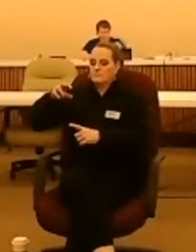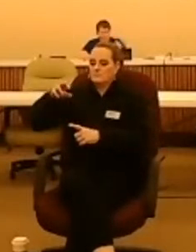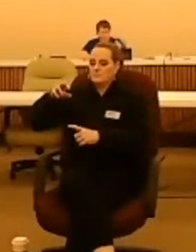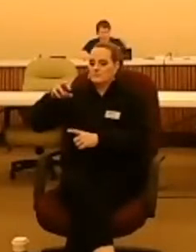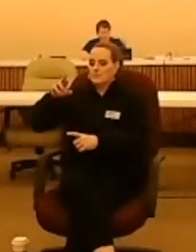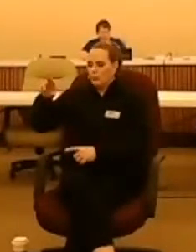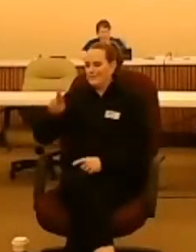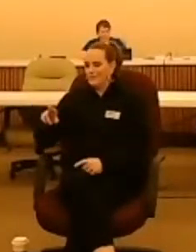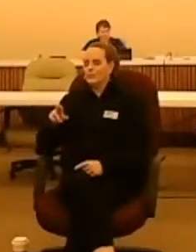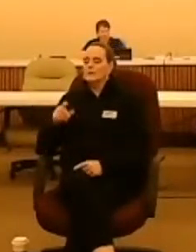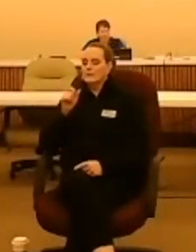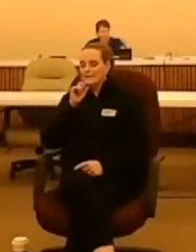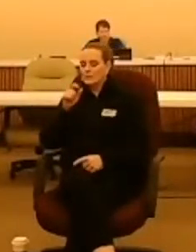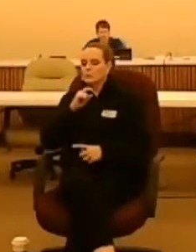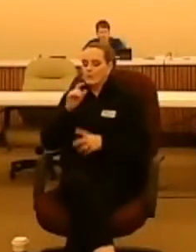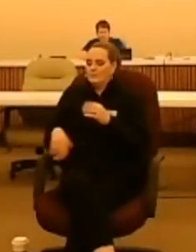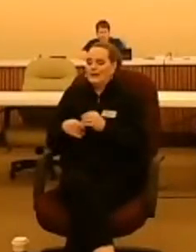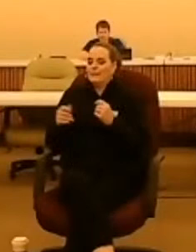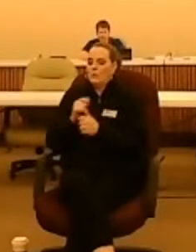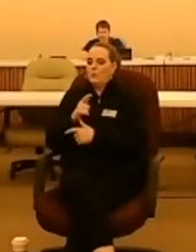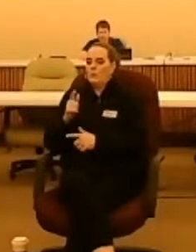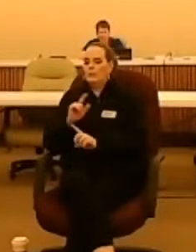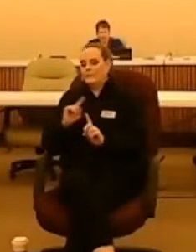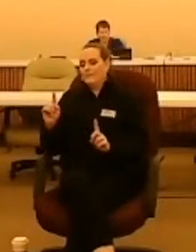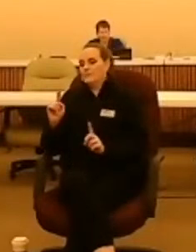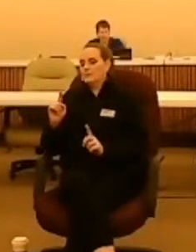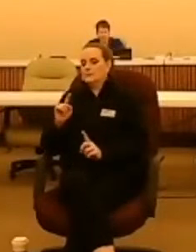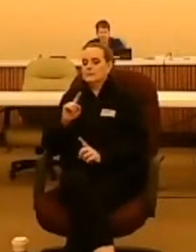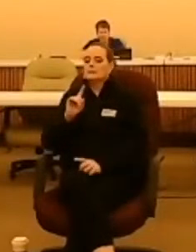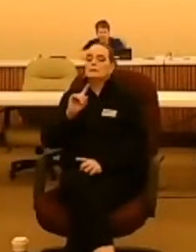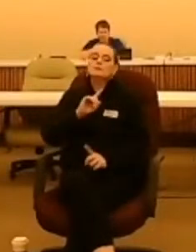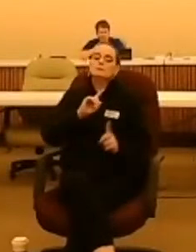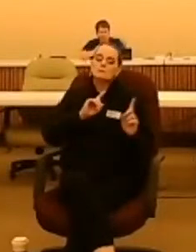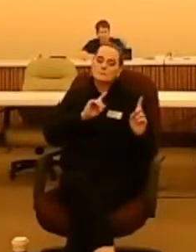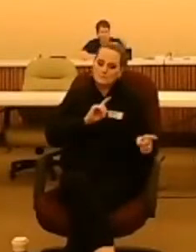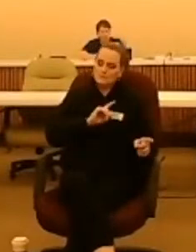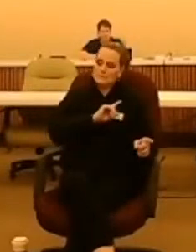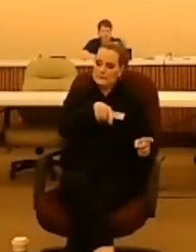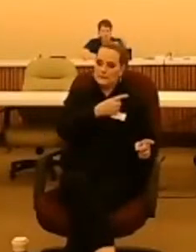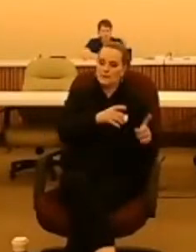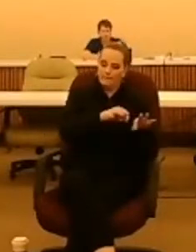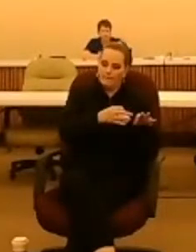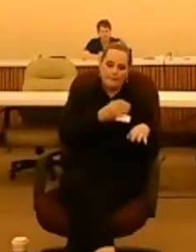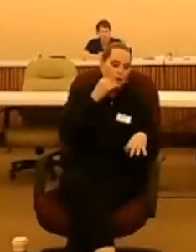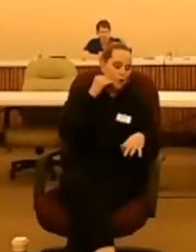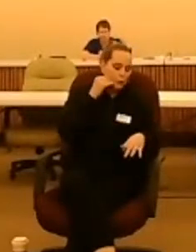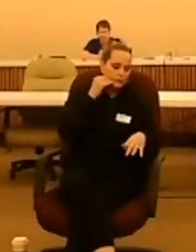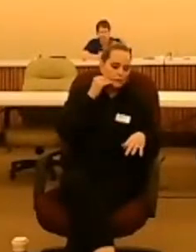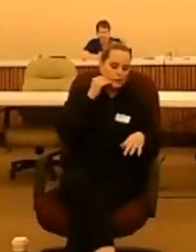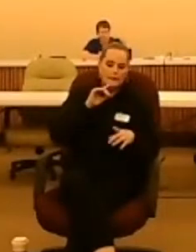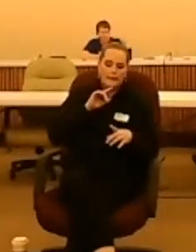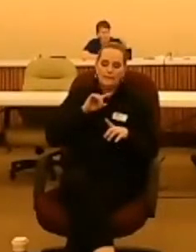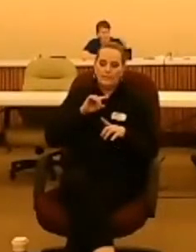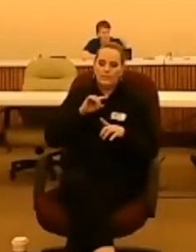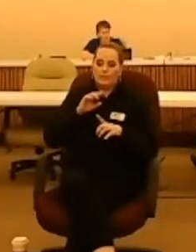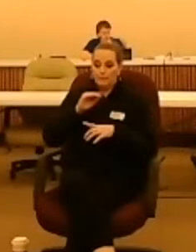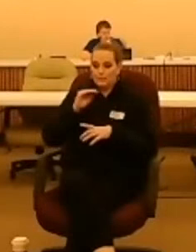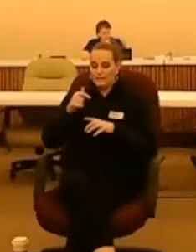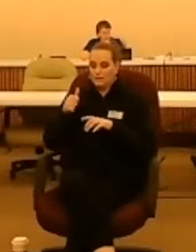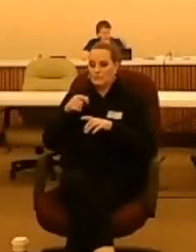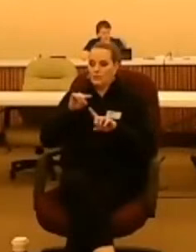just when you added all those additional single family homes, it skewed the percentages some.